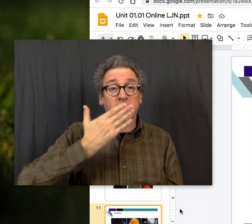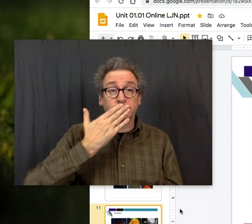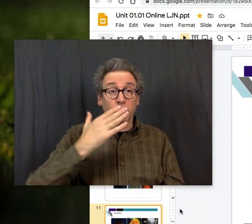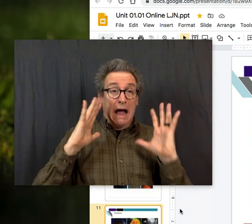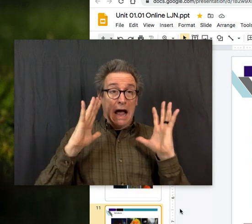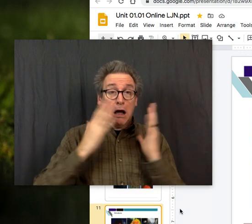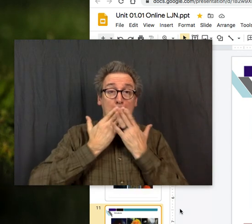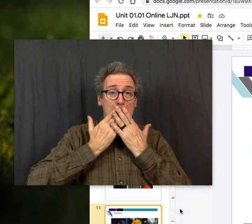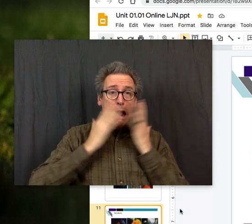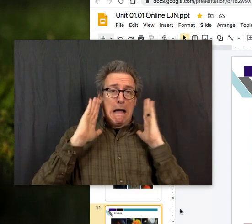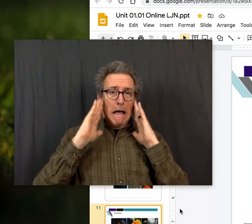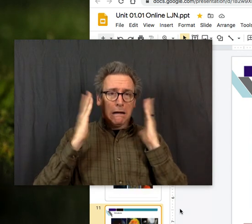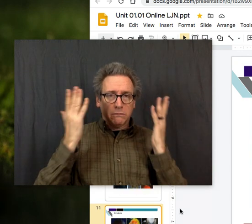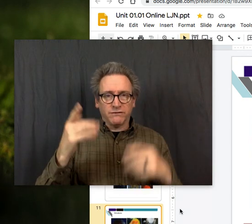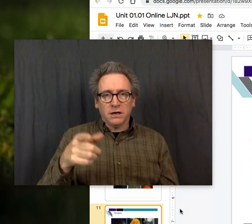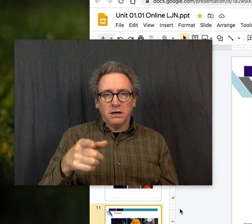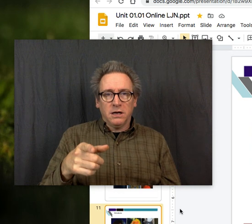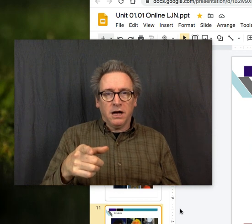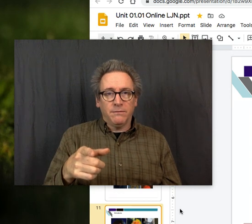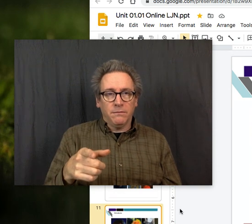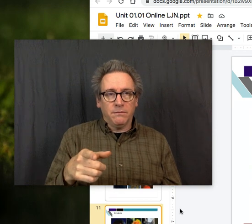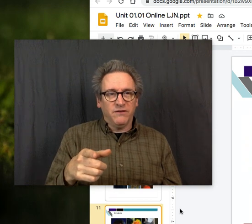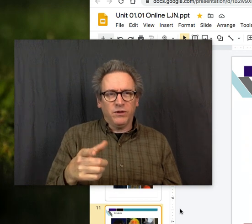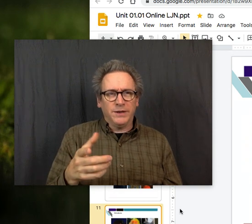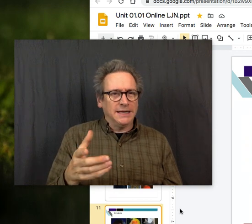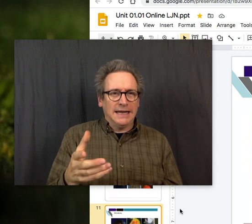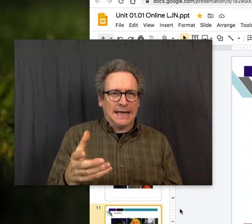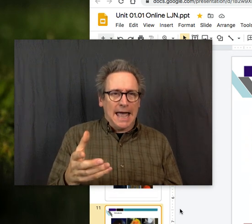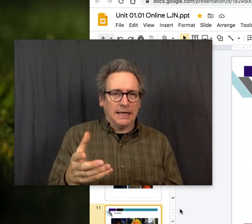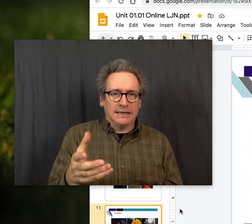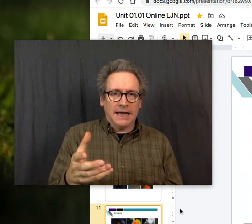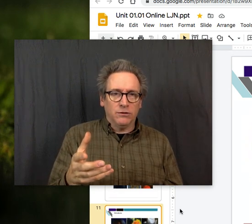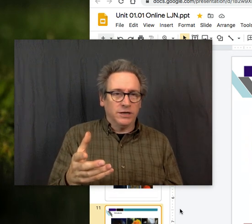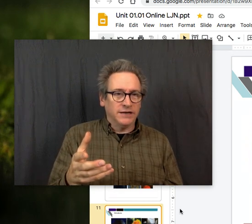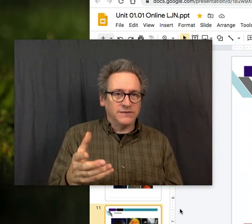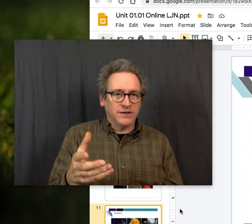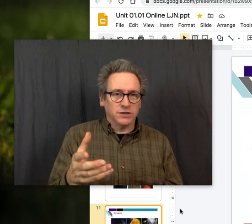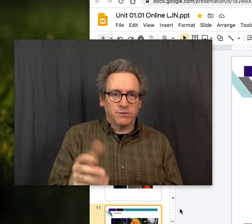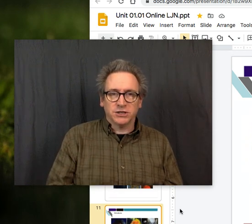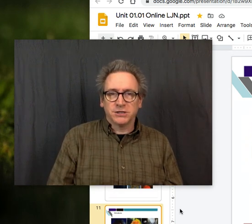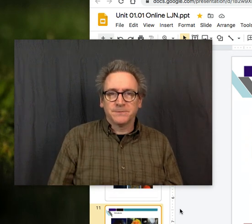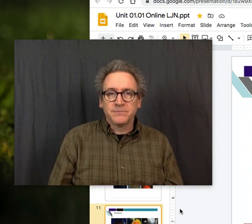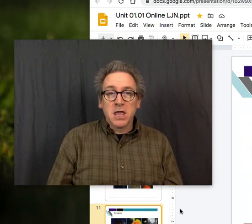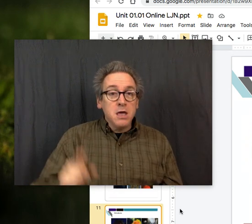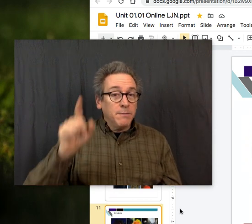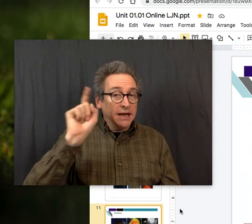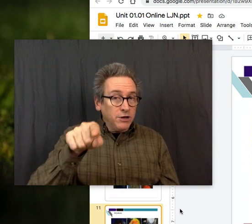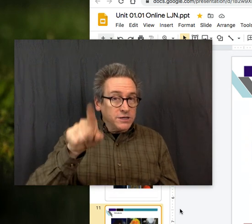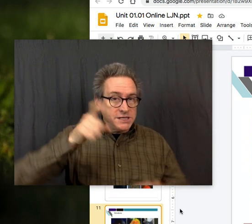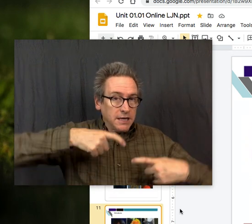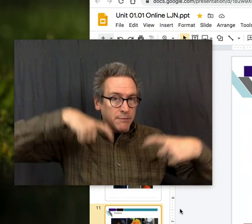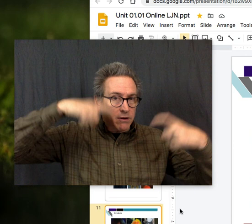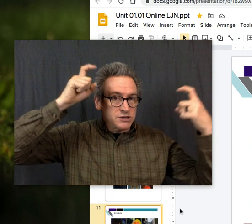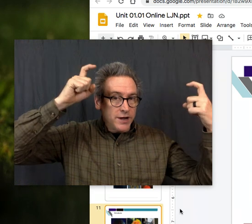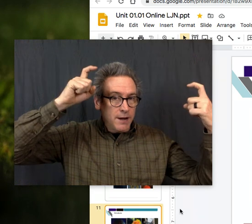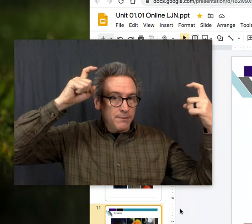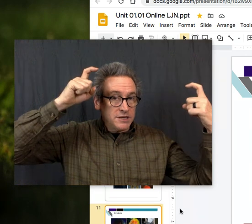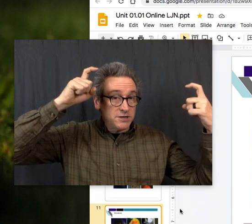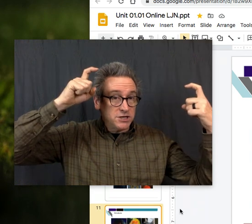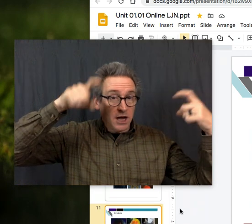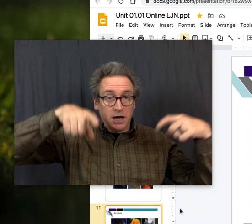surprise, whatever. If only we could get a cat like that who could give us facial expressions. But here you can see eyebrows going